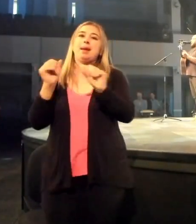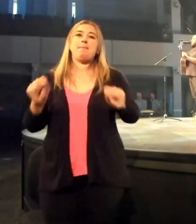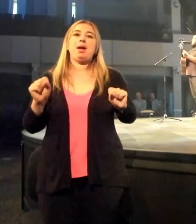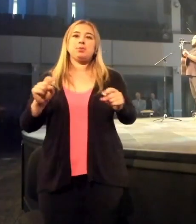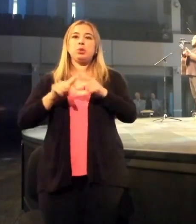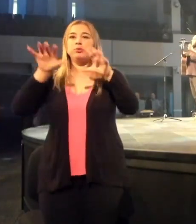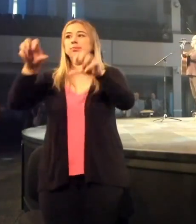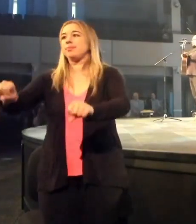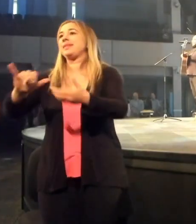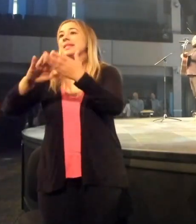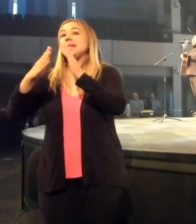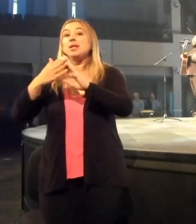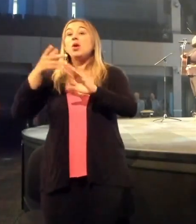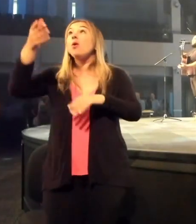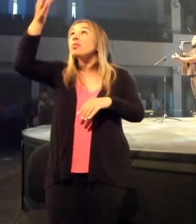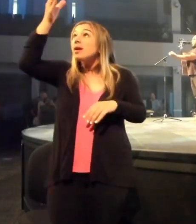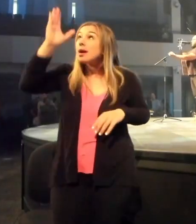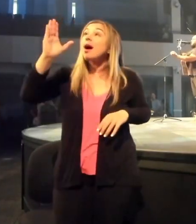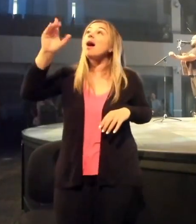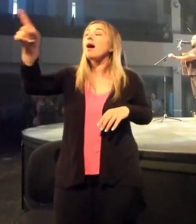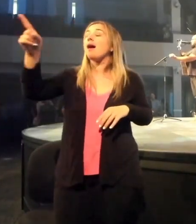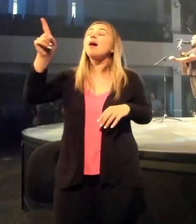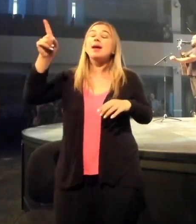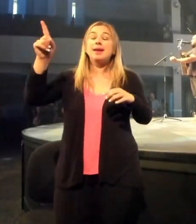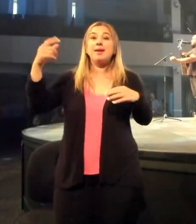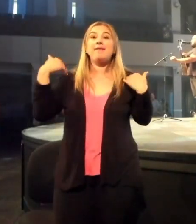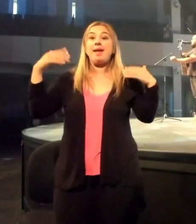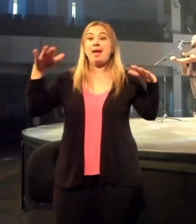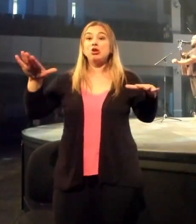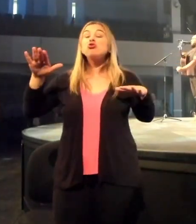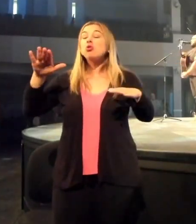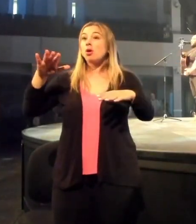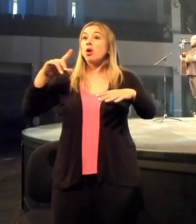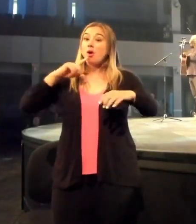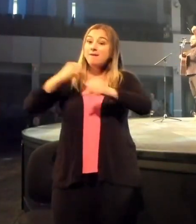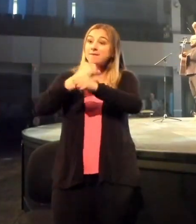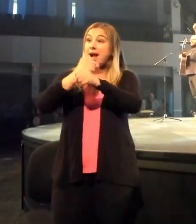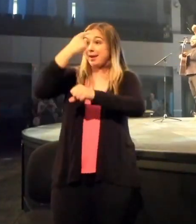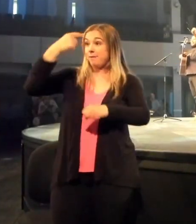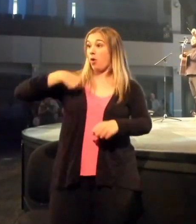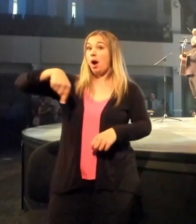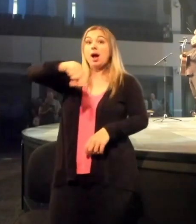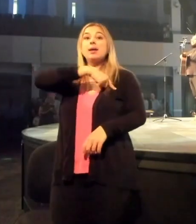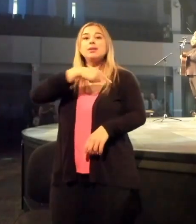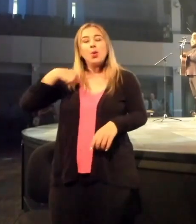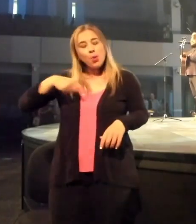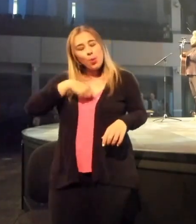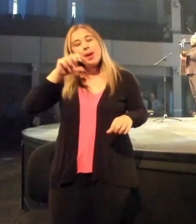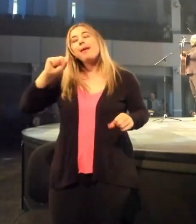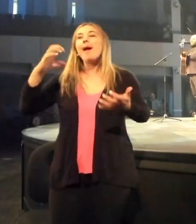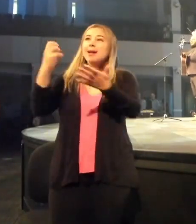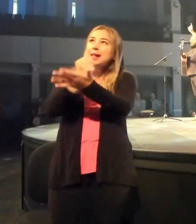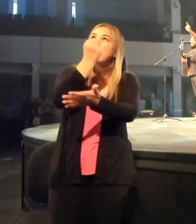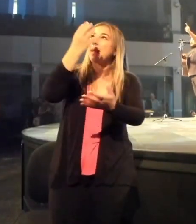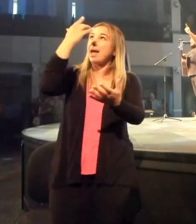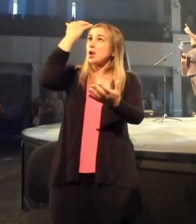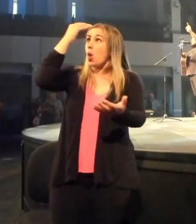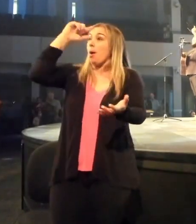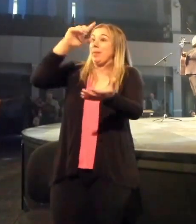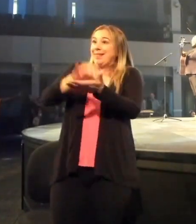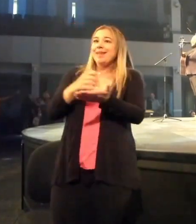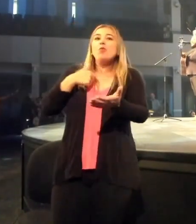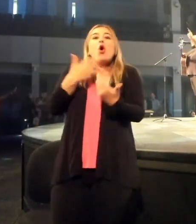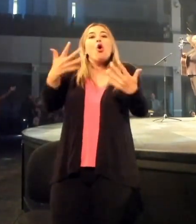when the God of angel armies is fighting for you, we know that we can claim and believe that we have the